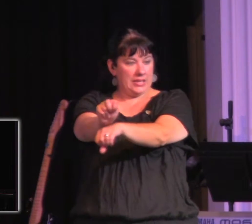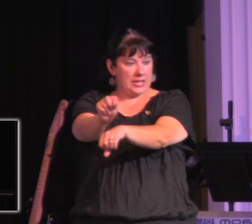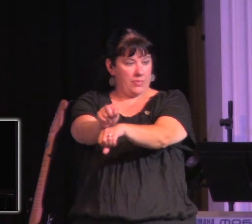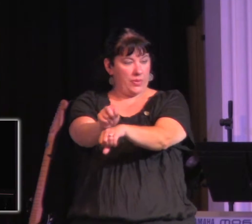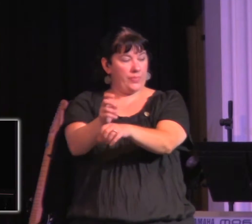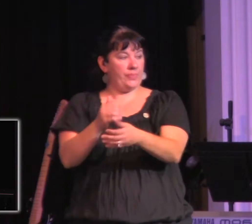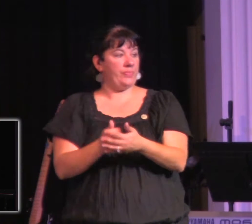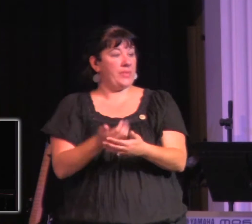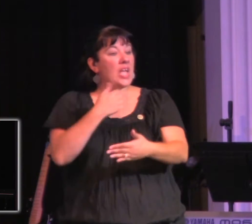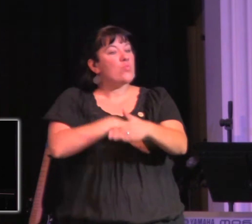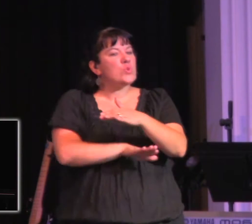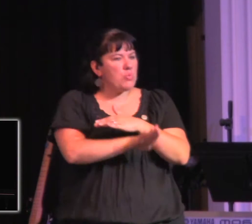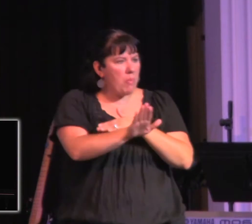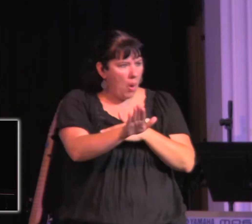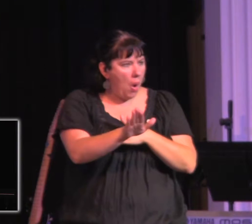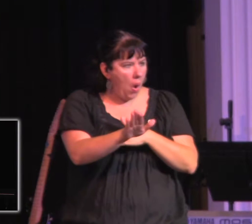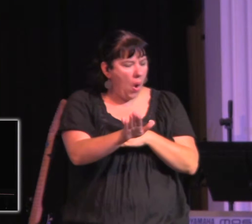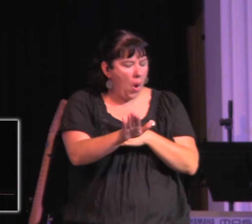was carried